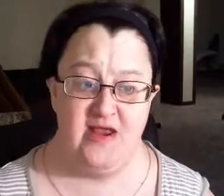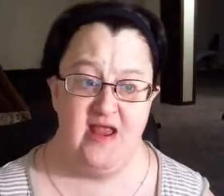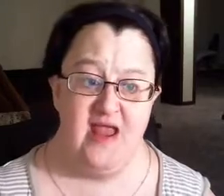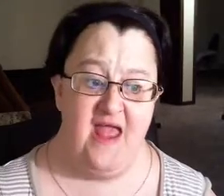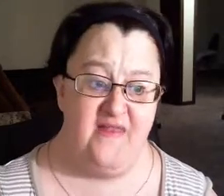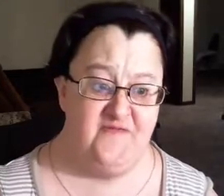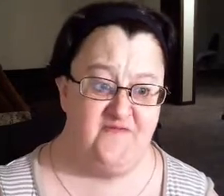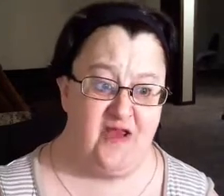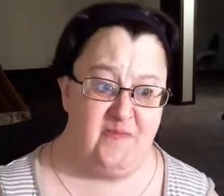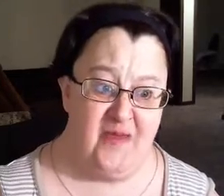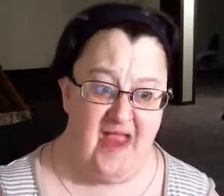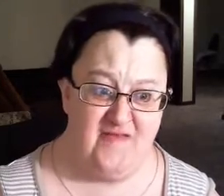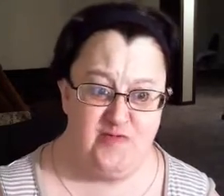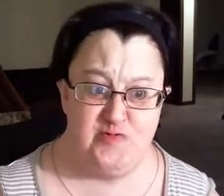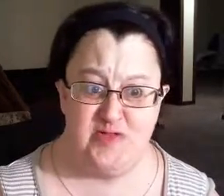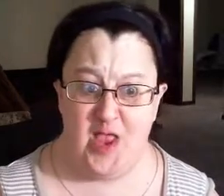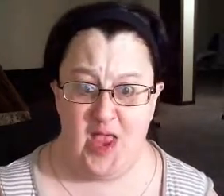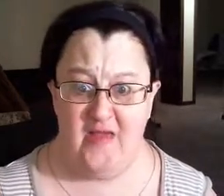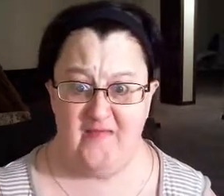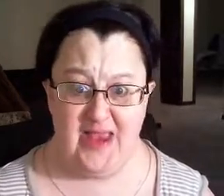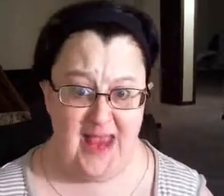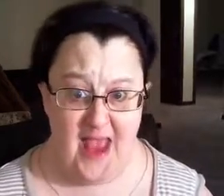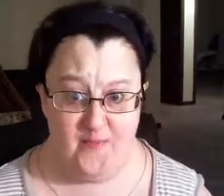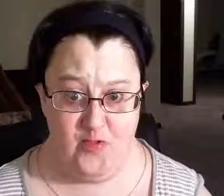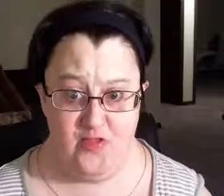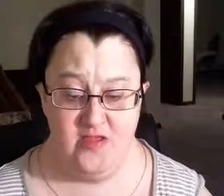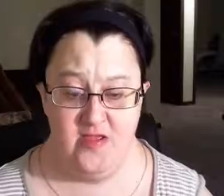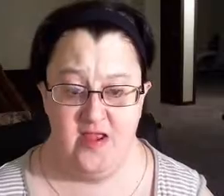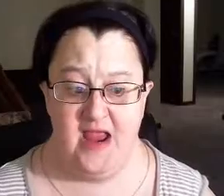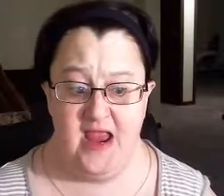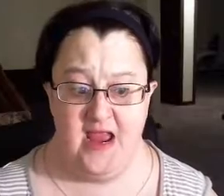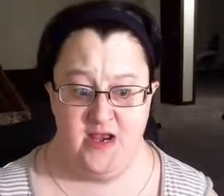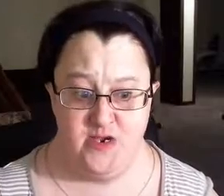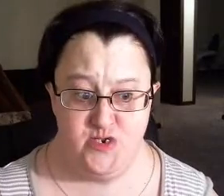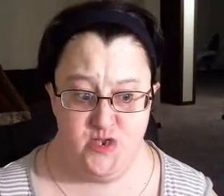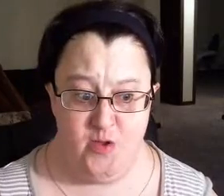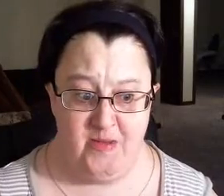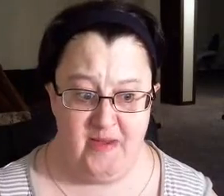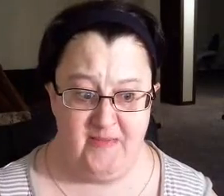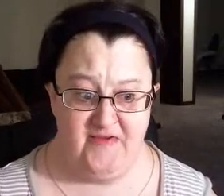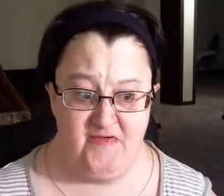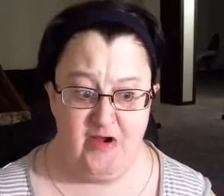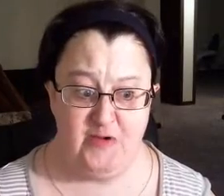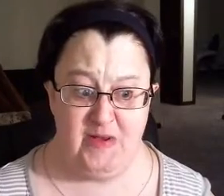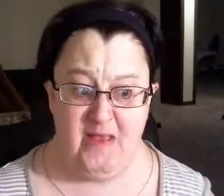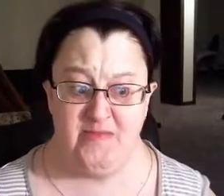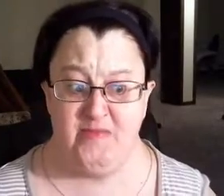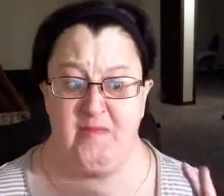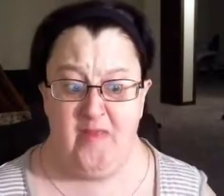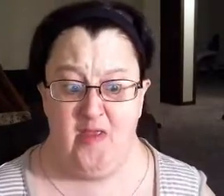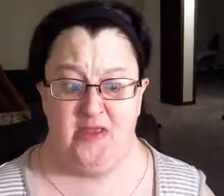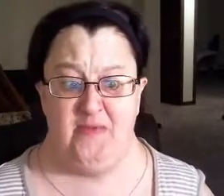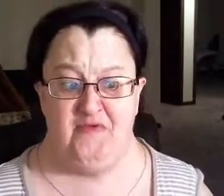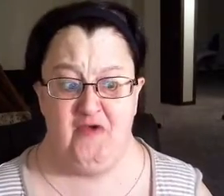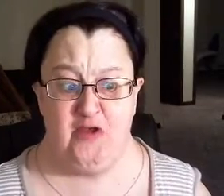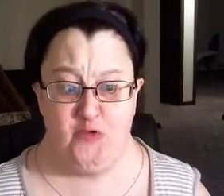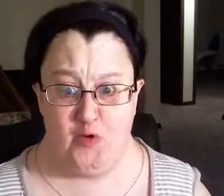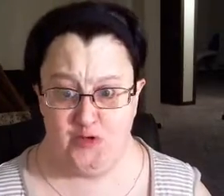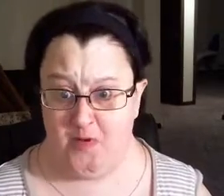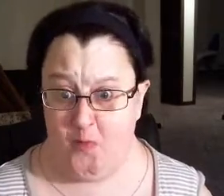and then for like my afternoon snack i have like an apple and so i've been trying when it comes to my meals i've been trying to watch my